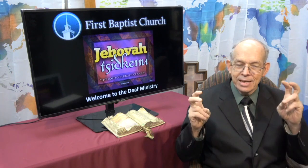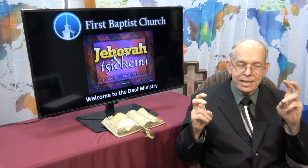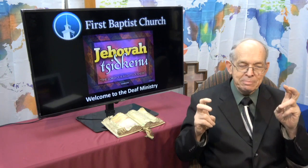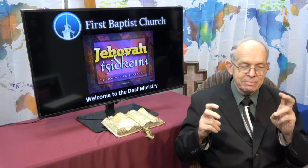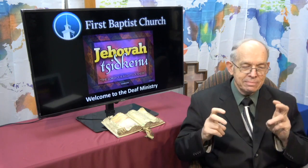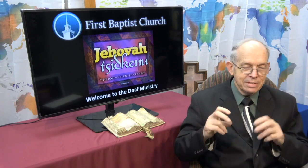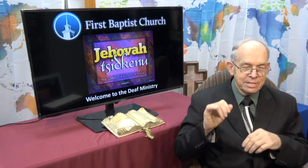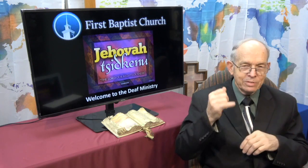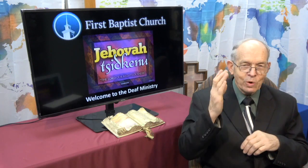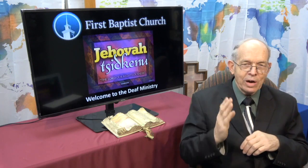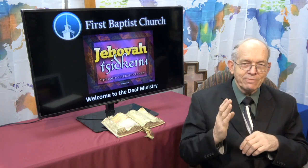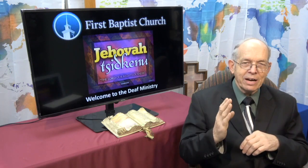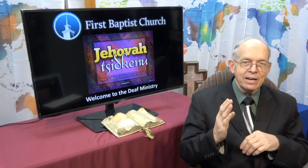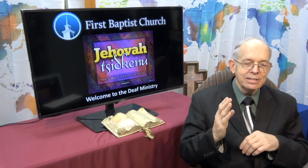Team, driver,